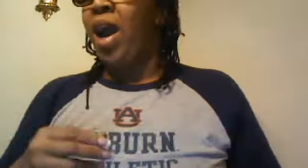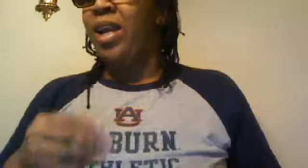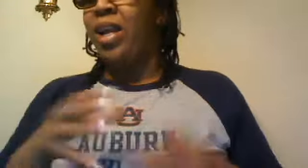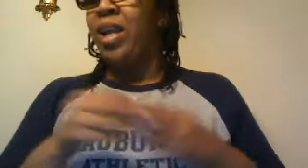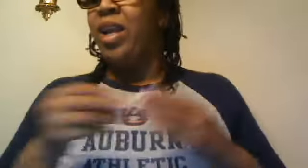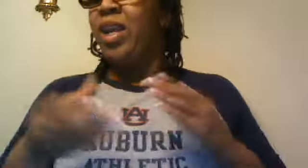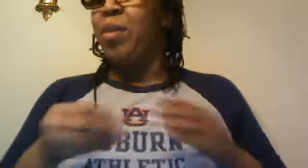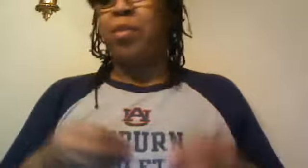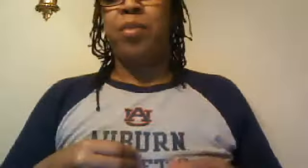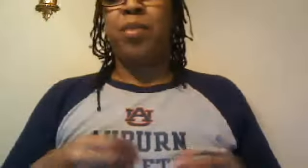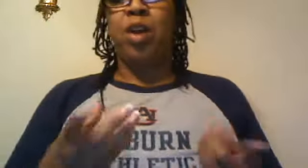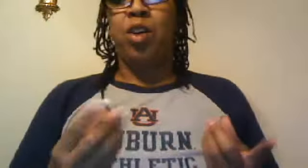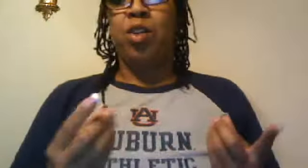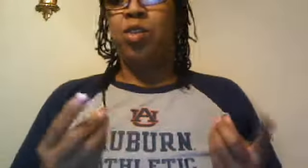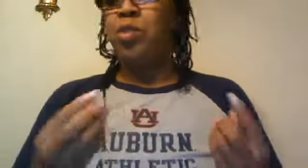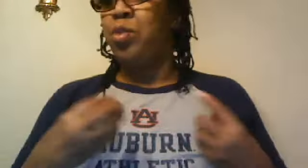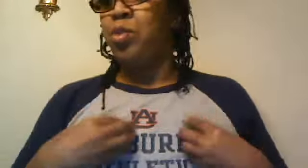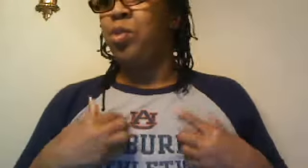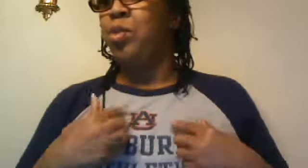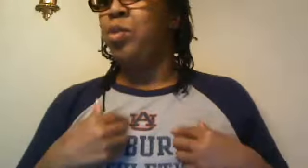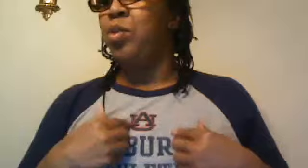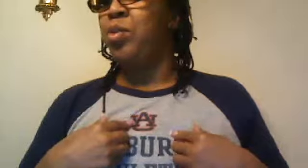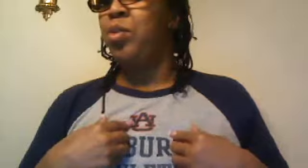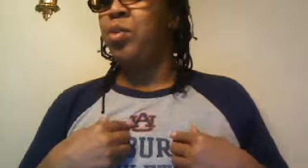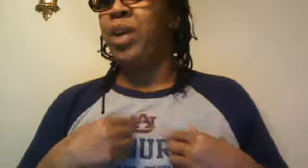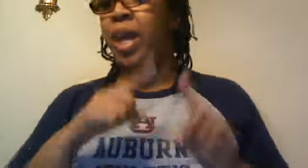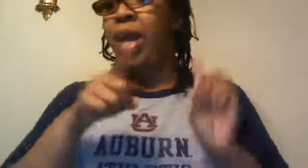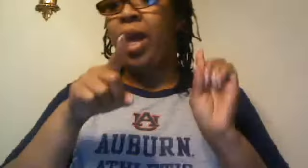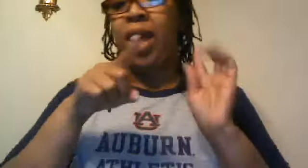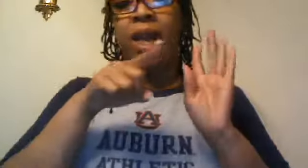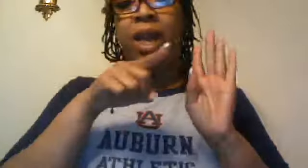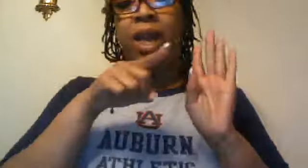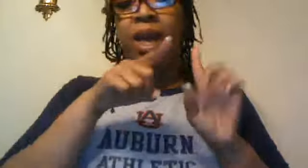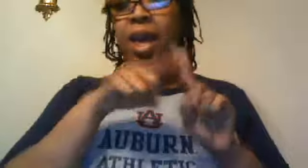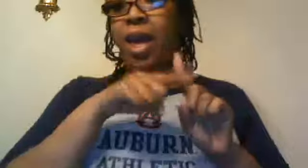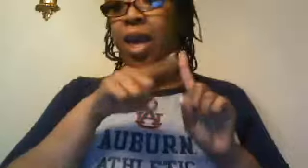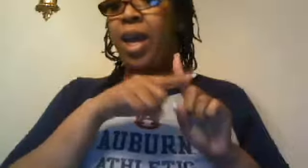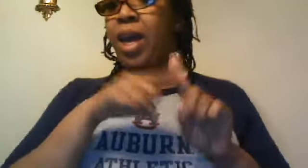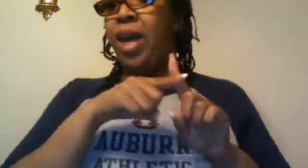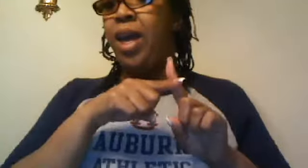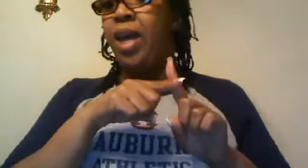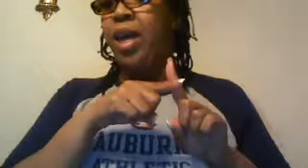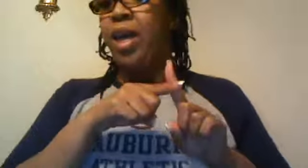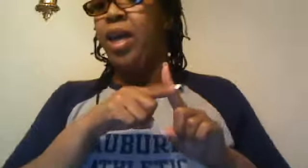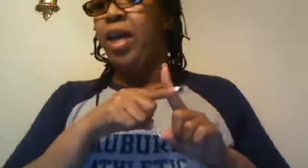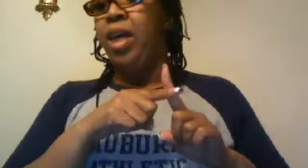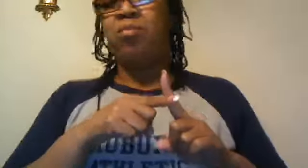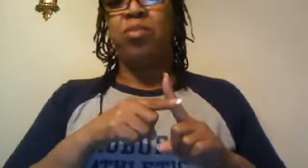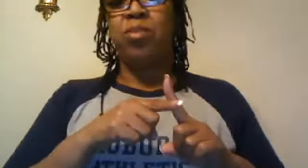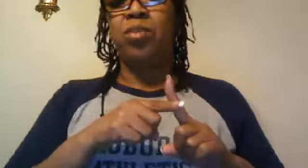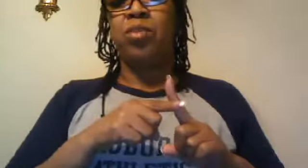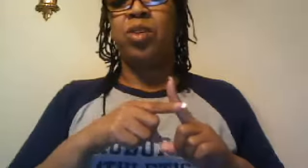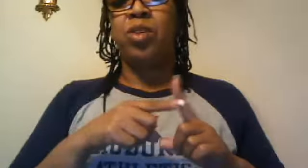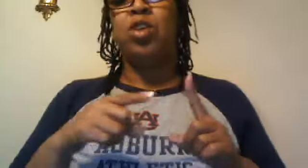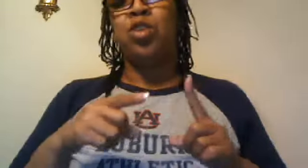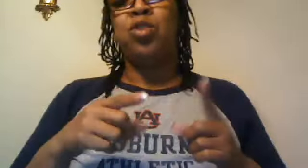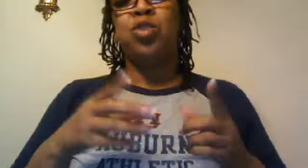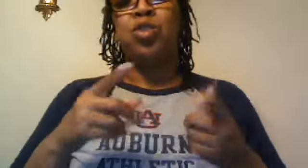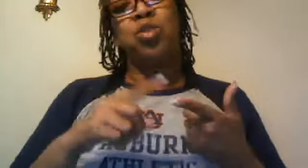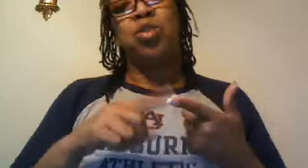over here, and 0 is sitting right over there, and we are already sitting here at 5. So to go from